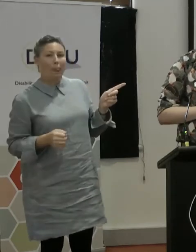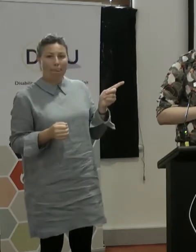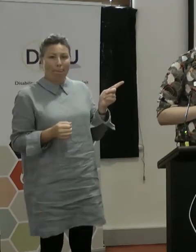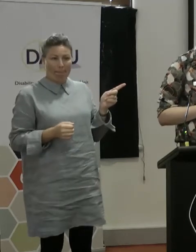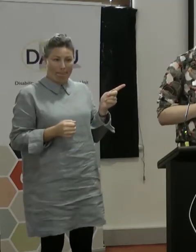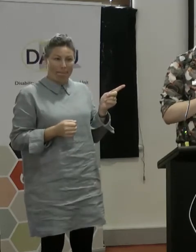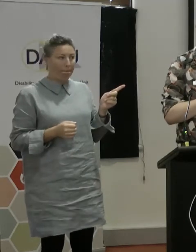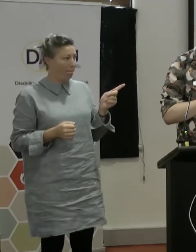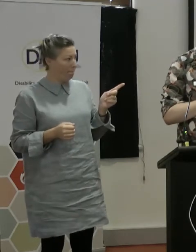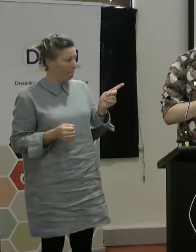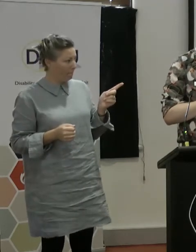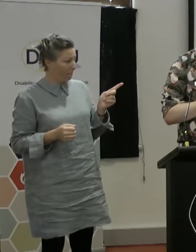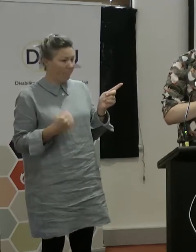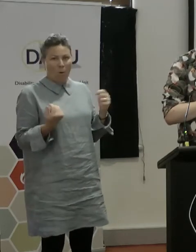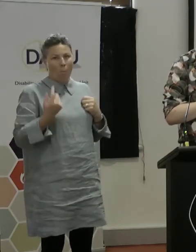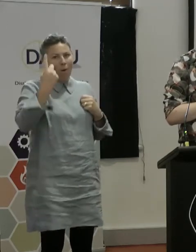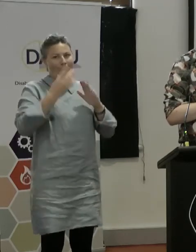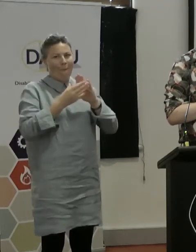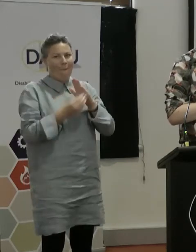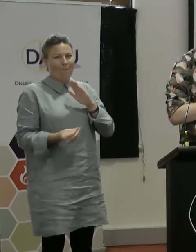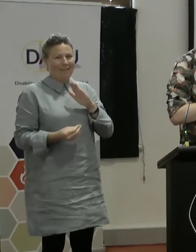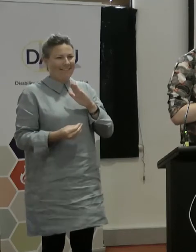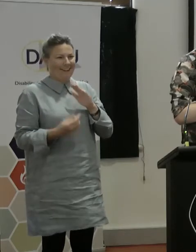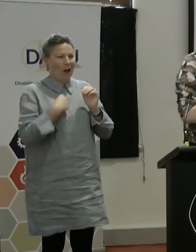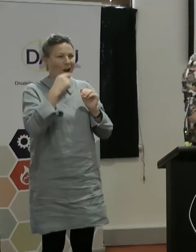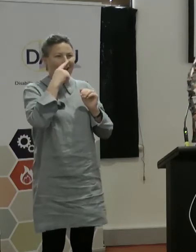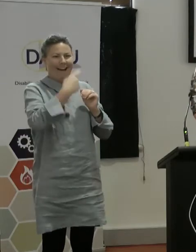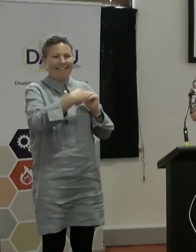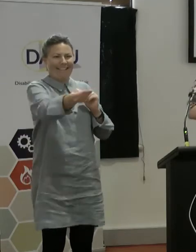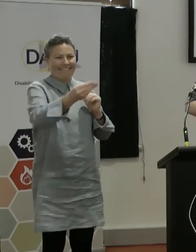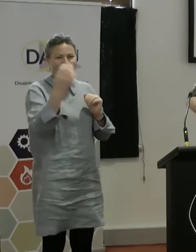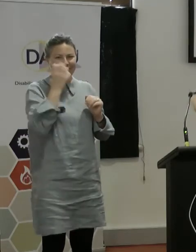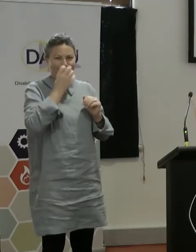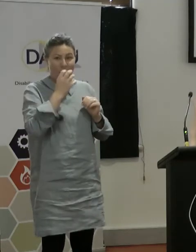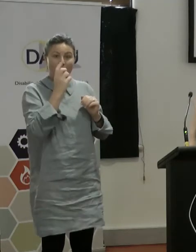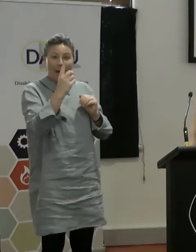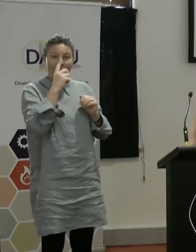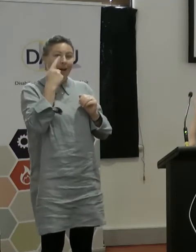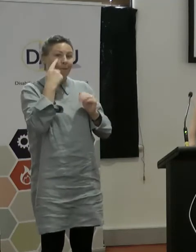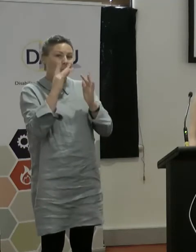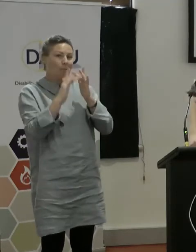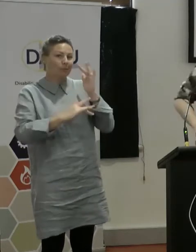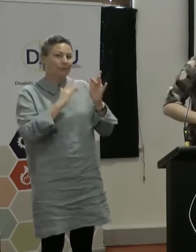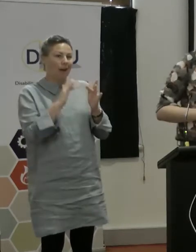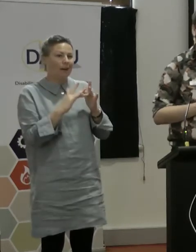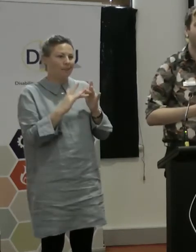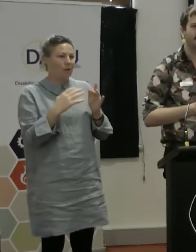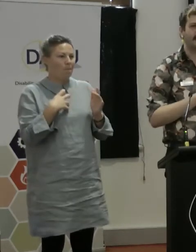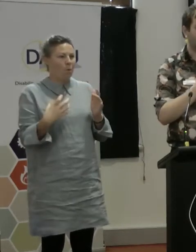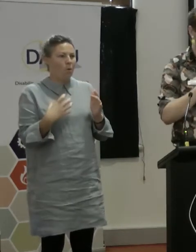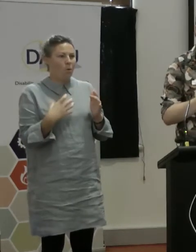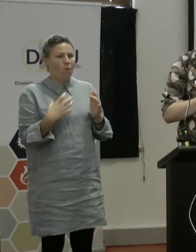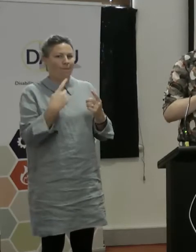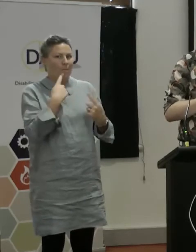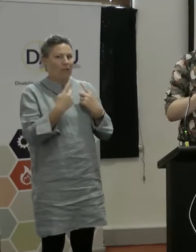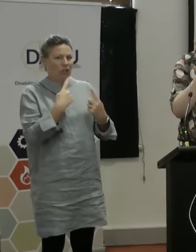Payment. This is the only copy, the hard copy, so you can't have it, but we do have it on our website, and it is more up to date, and